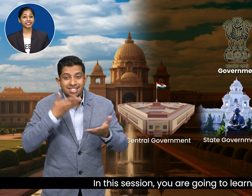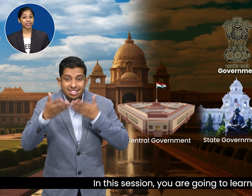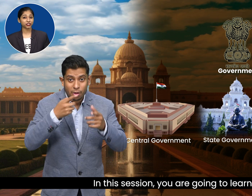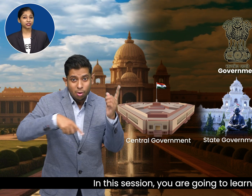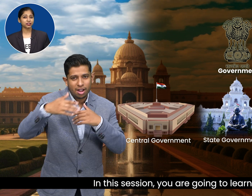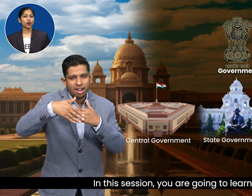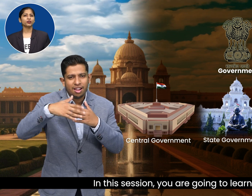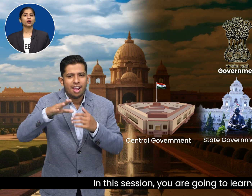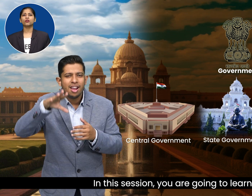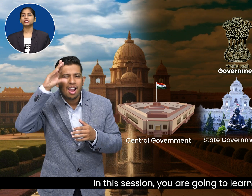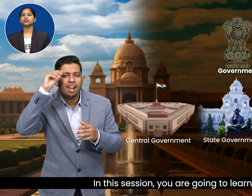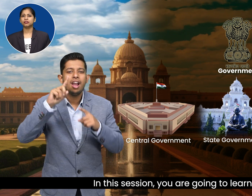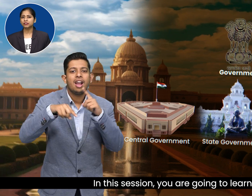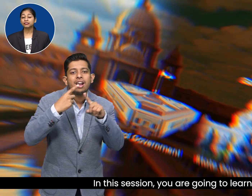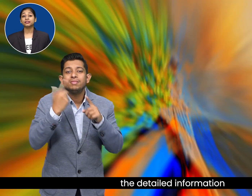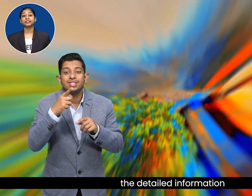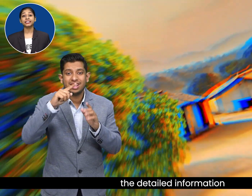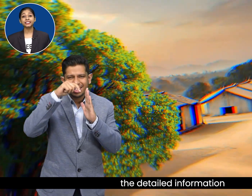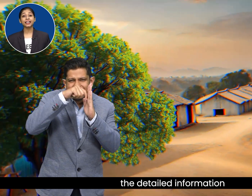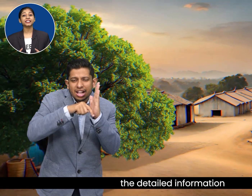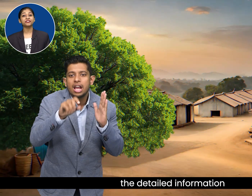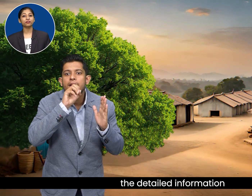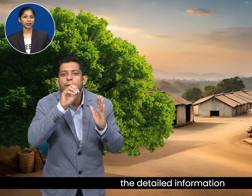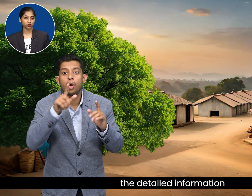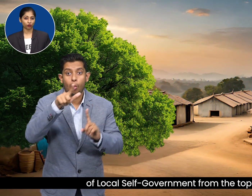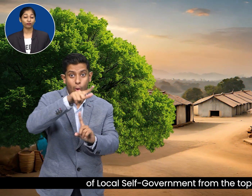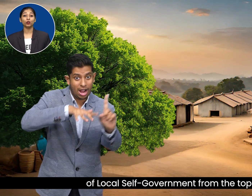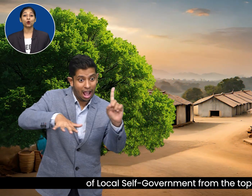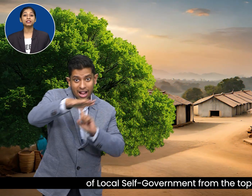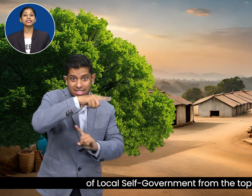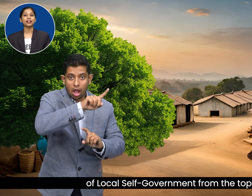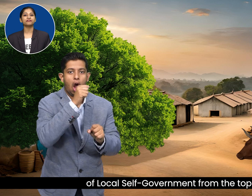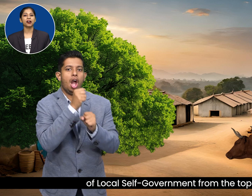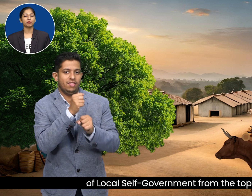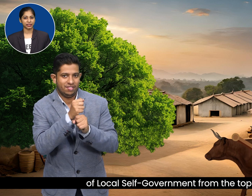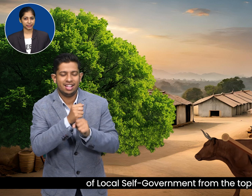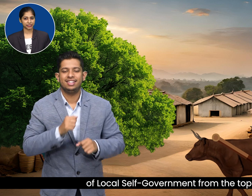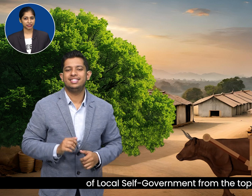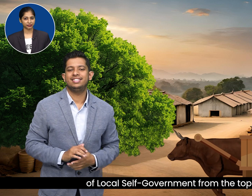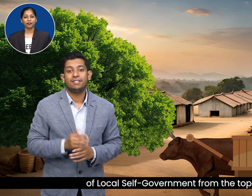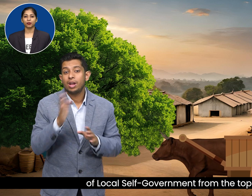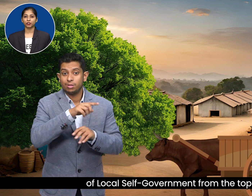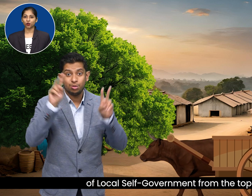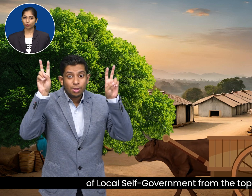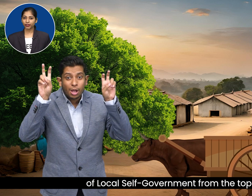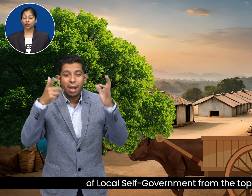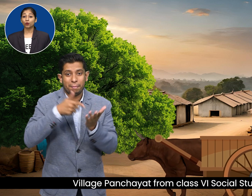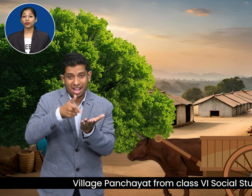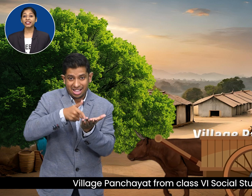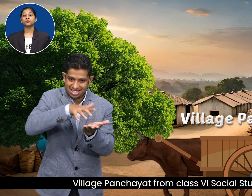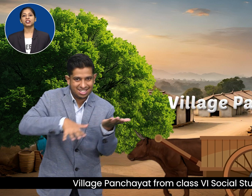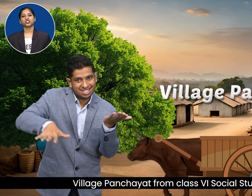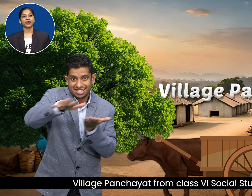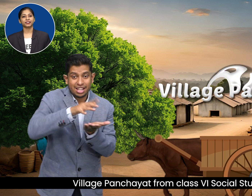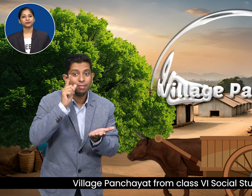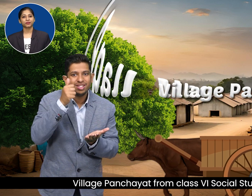In these sessions, you are going to learn the detailed information of local self-governments from the topic